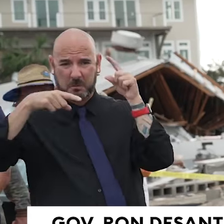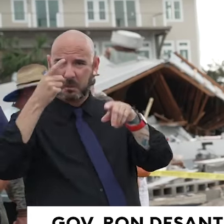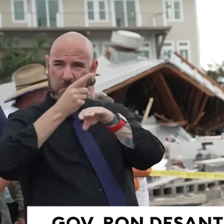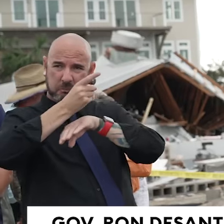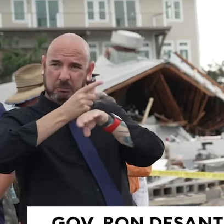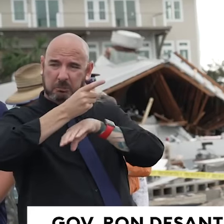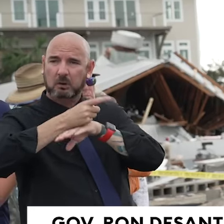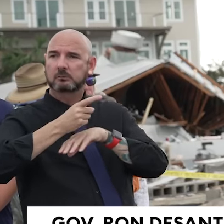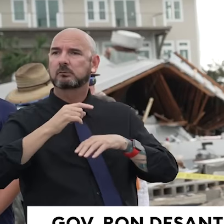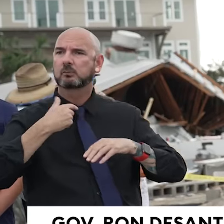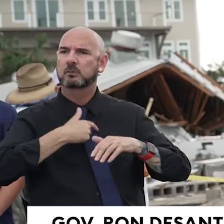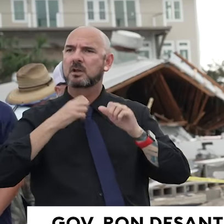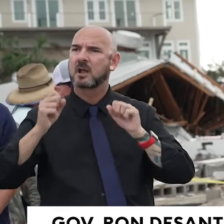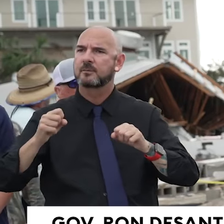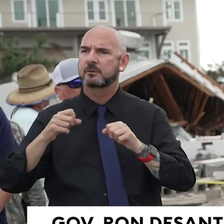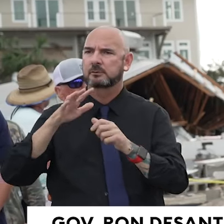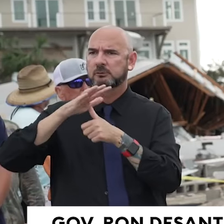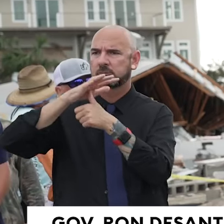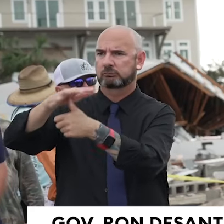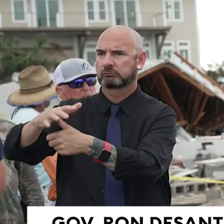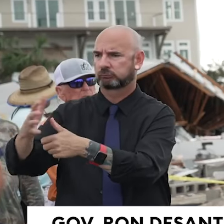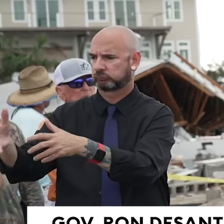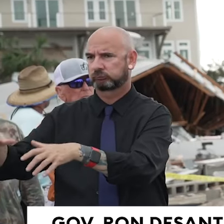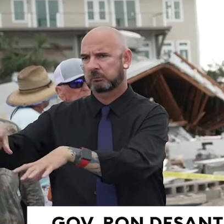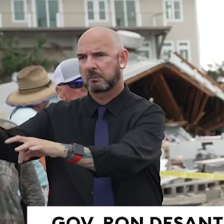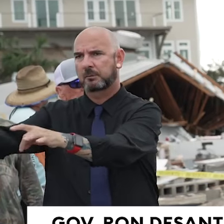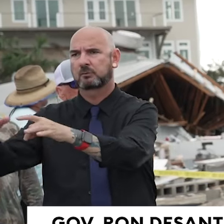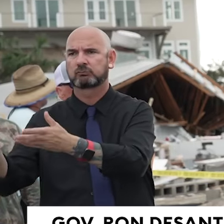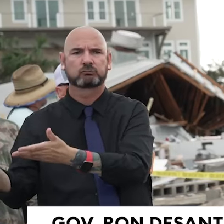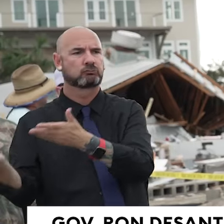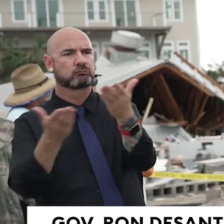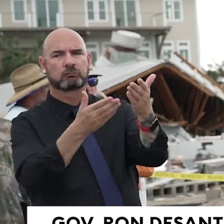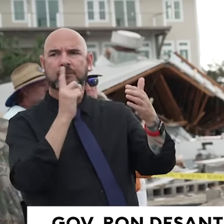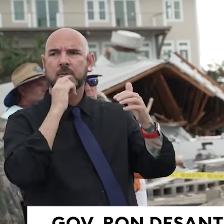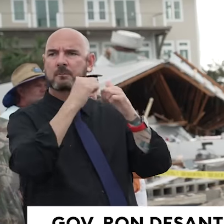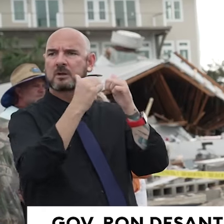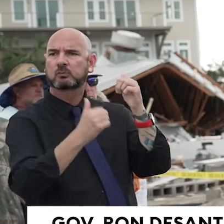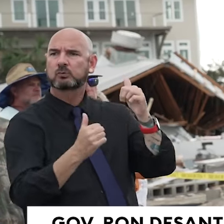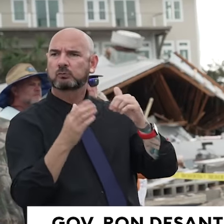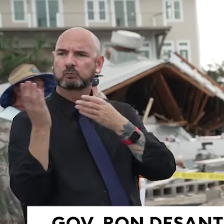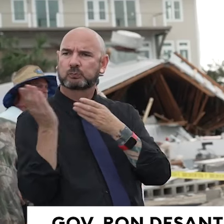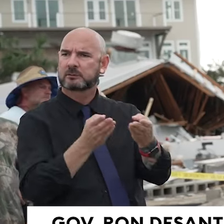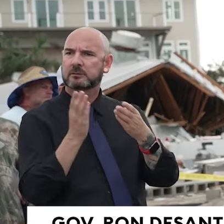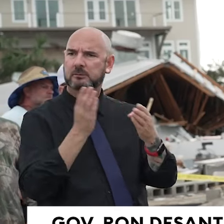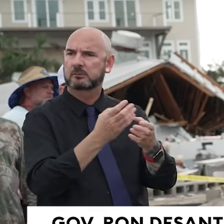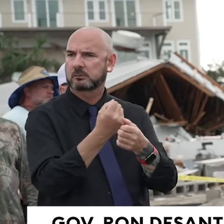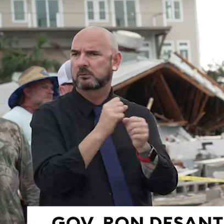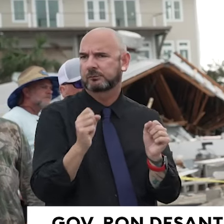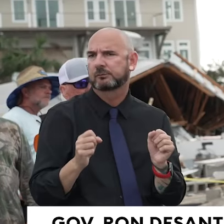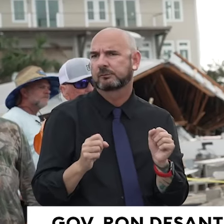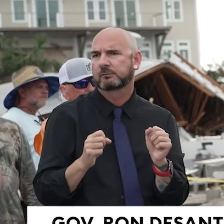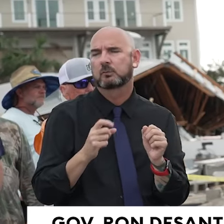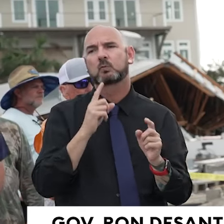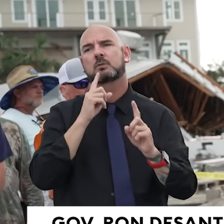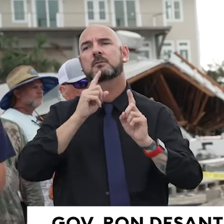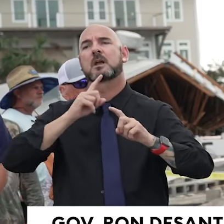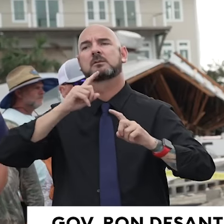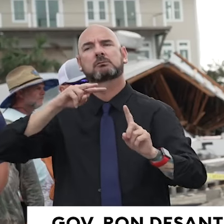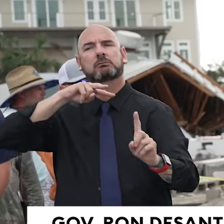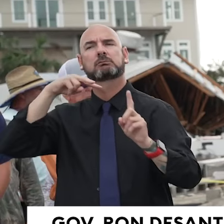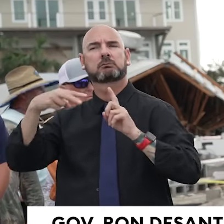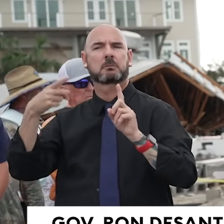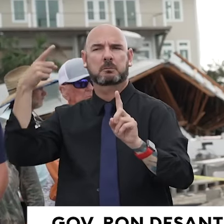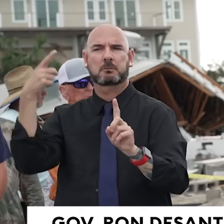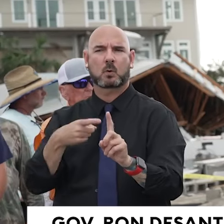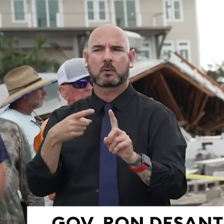helos into the Blue Ridge Mountains and get people out of there. But, yeah, I think that just from a response perspective,